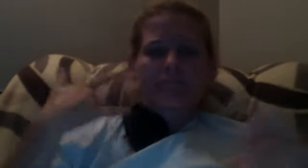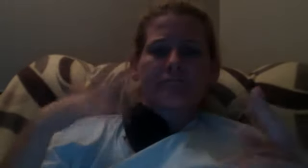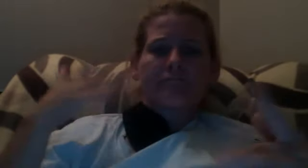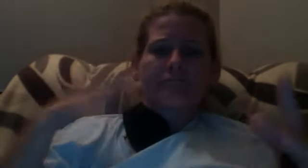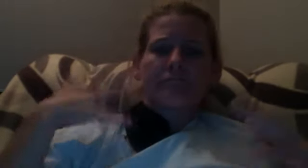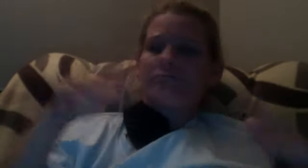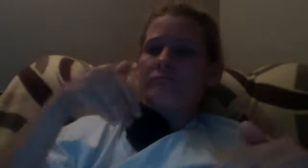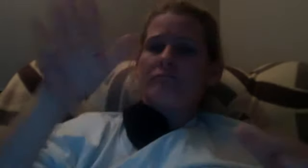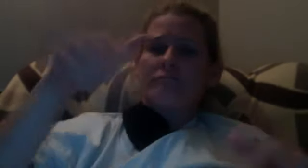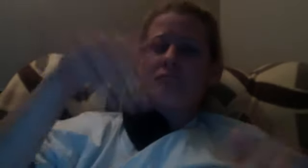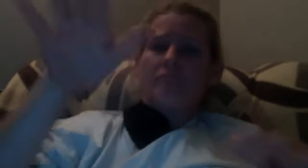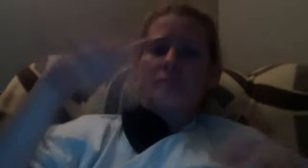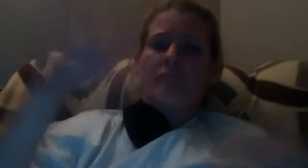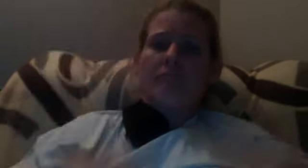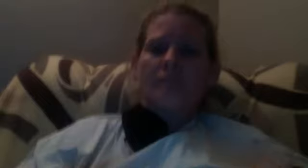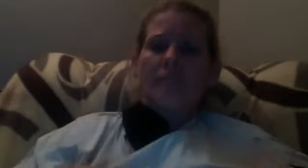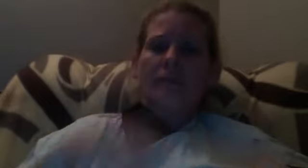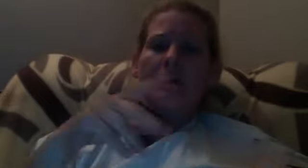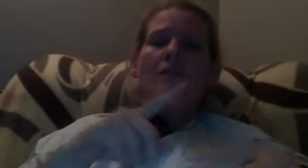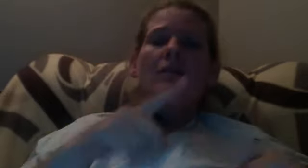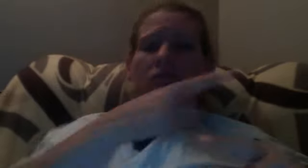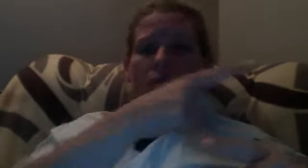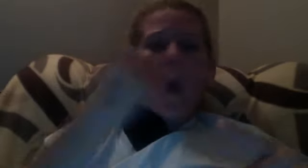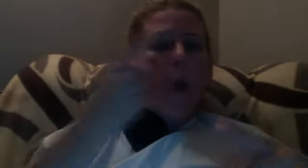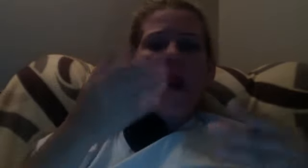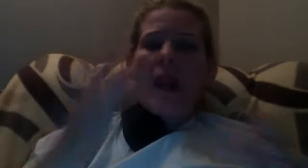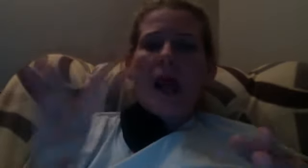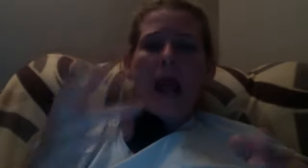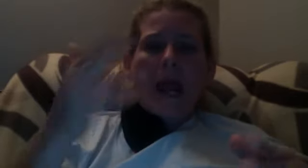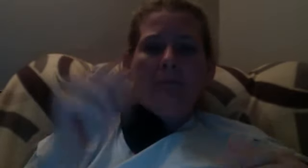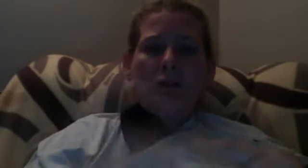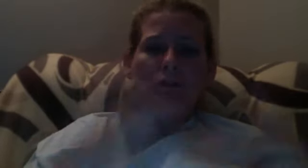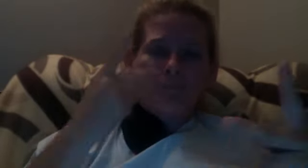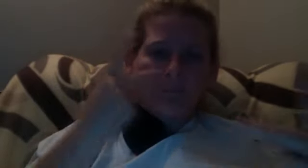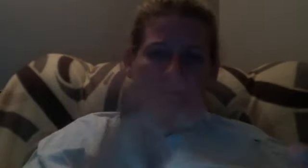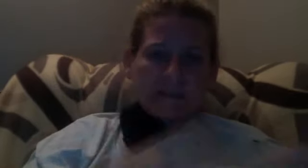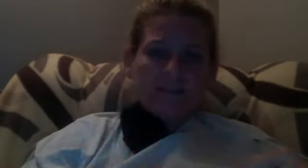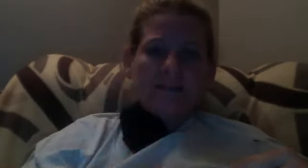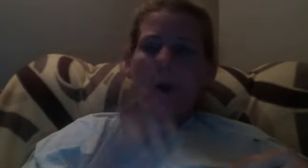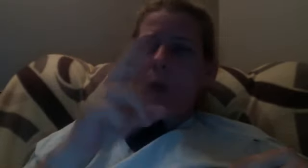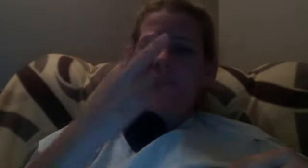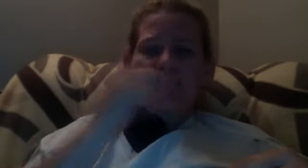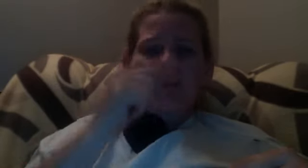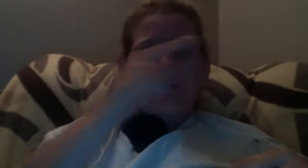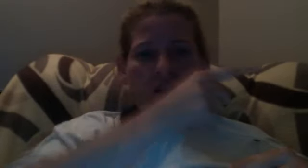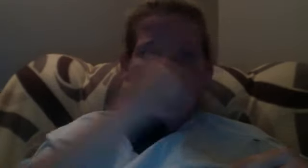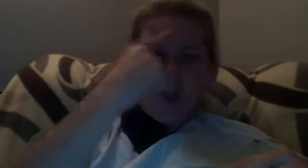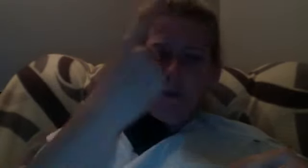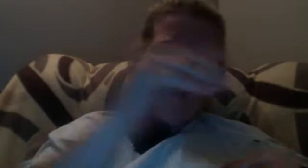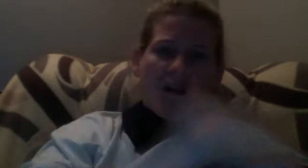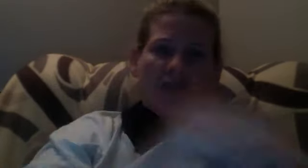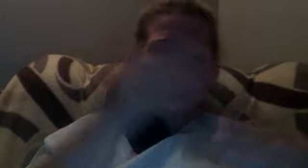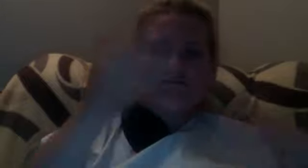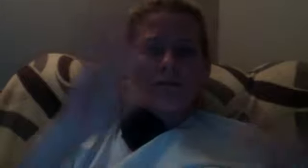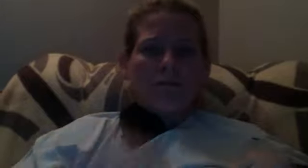sale? Is it for sale? Yes, sir. Sure it is, if you want. How much are you asking? Well, we can get you for it. In its